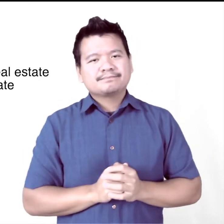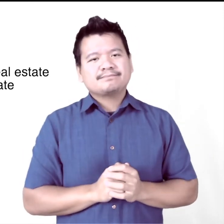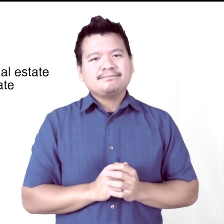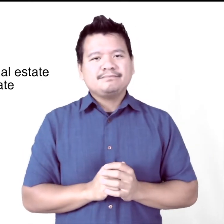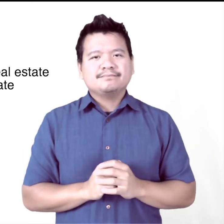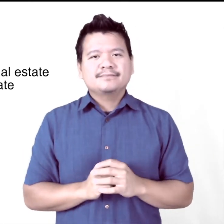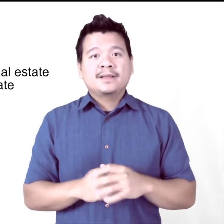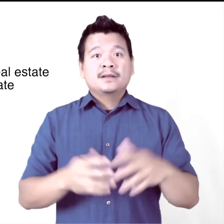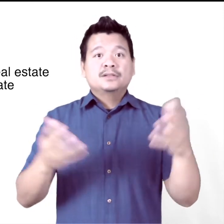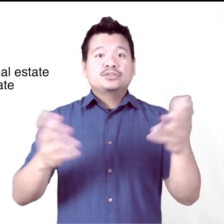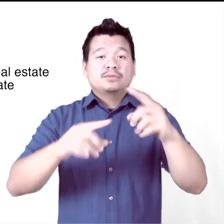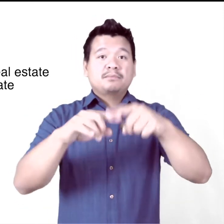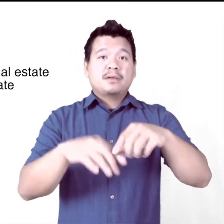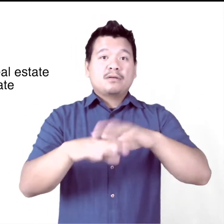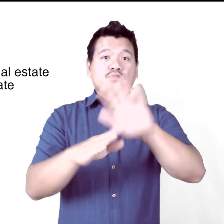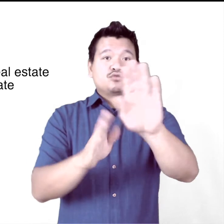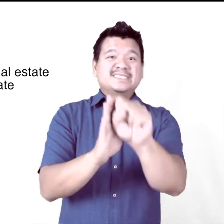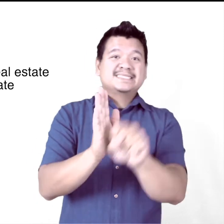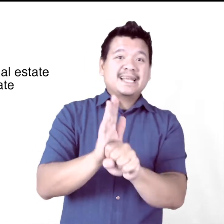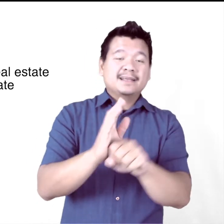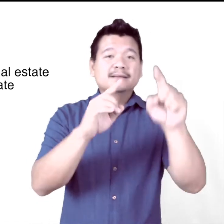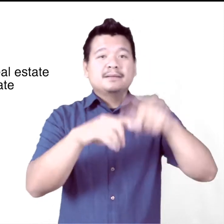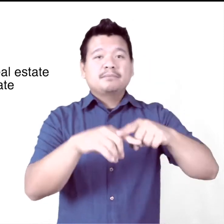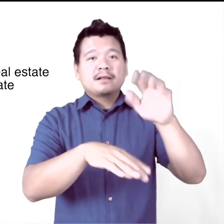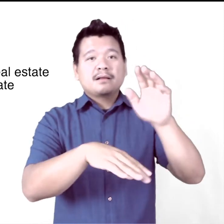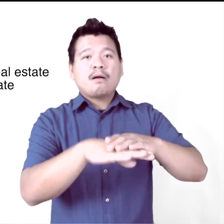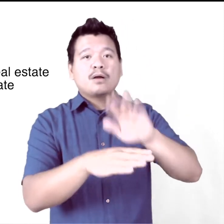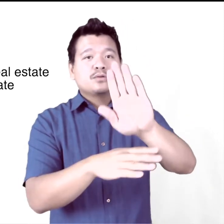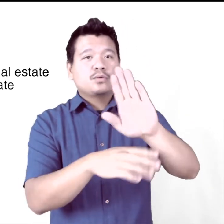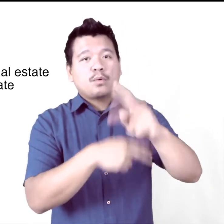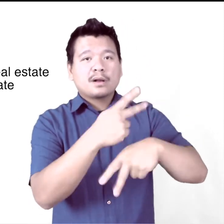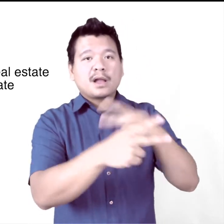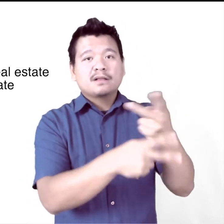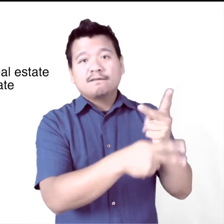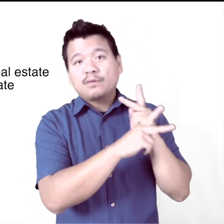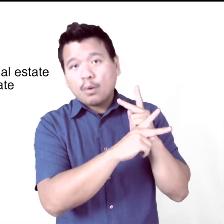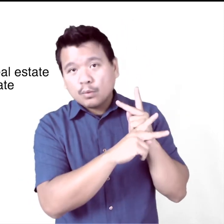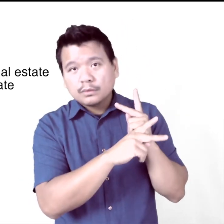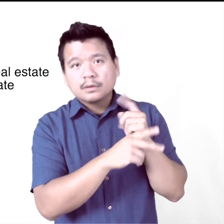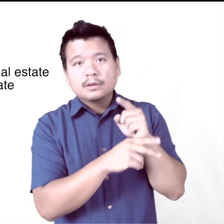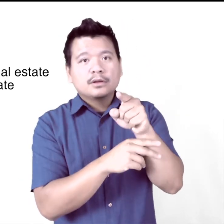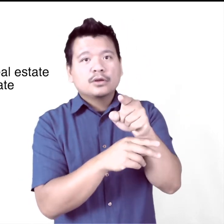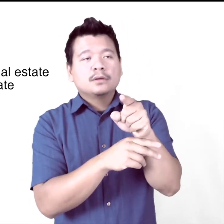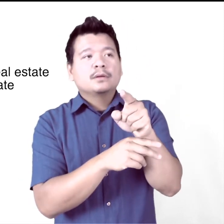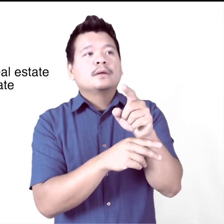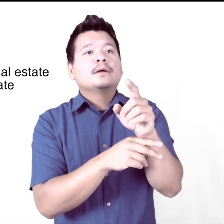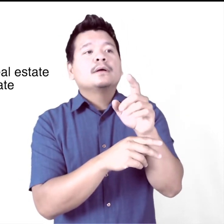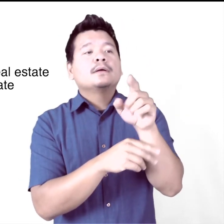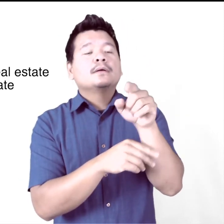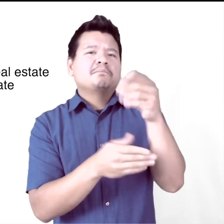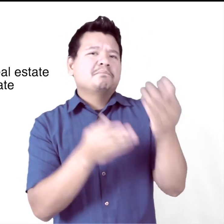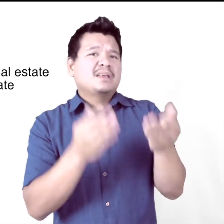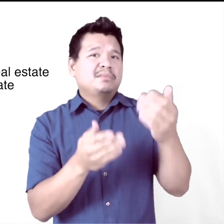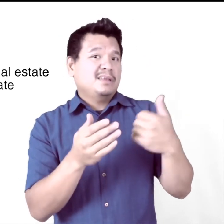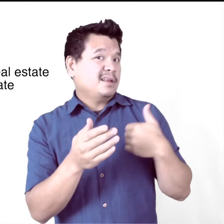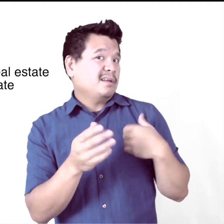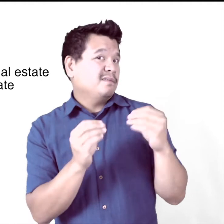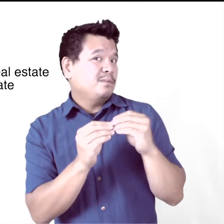cover. So depending on your state and depending on the type of loan product you get matched up with, you might have